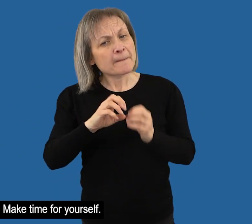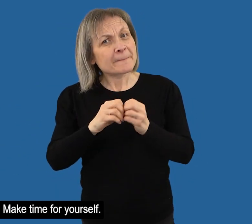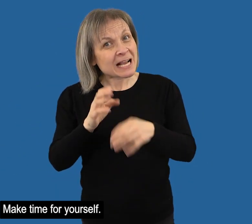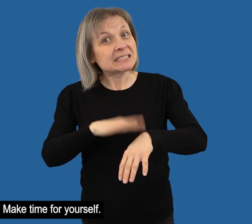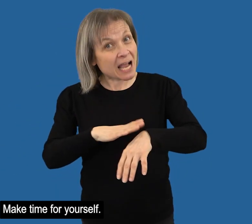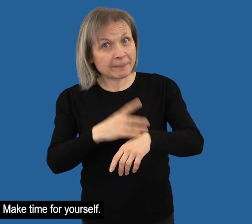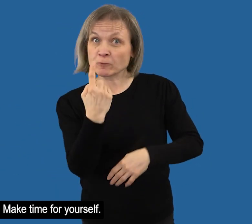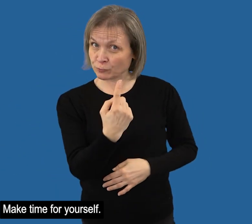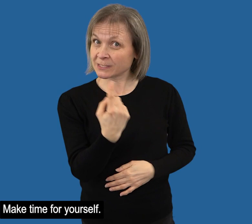Make time for yourself.